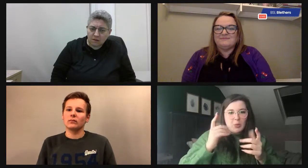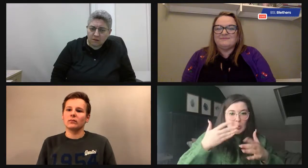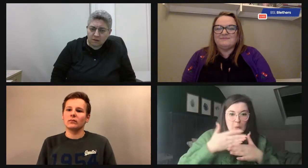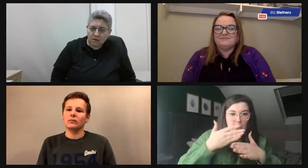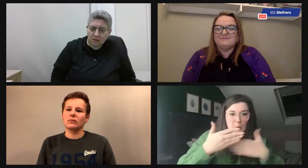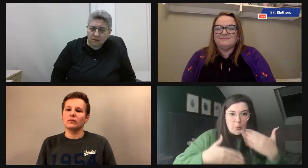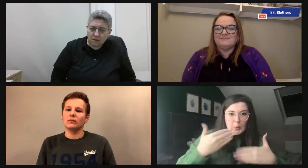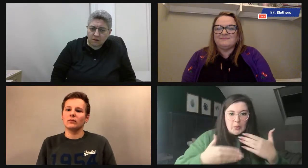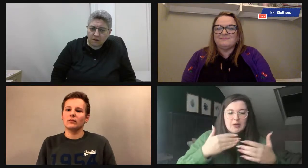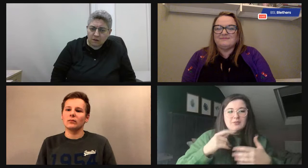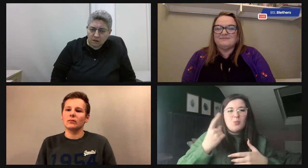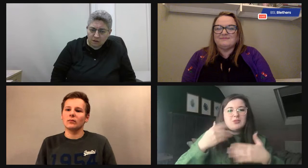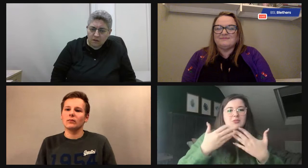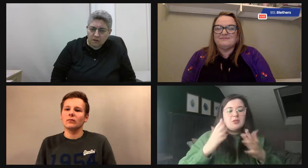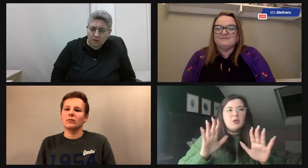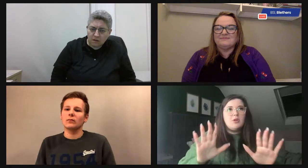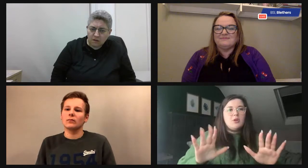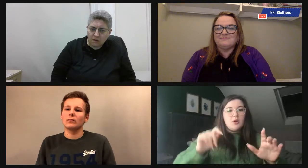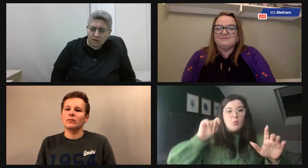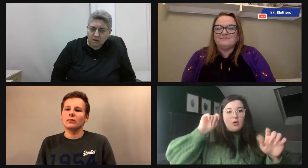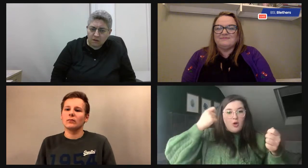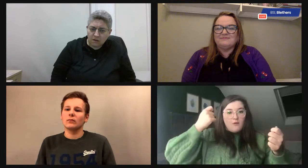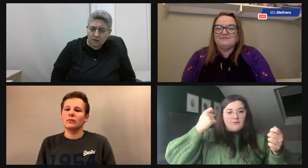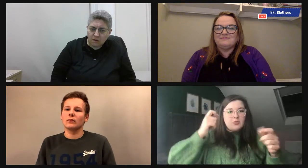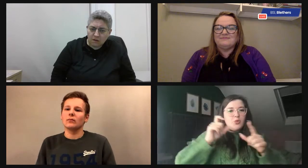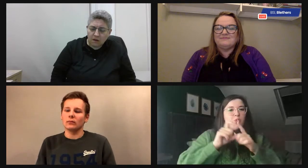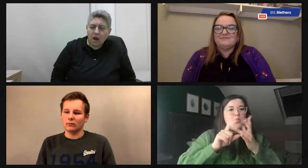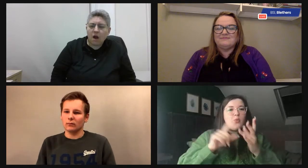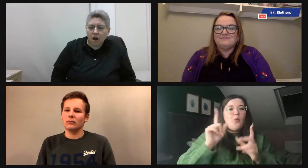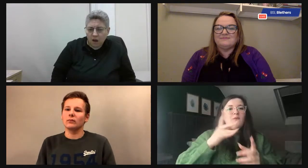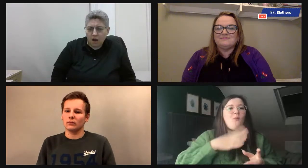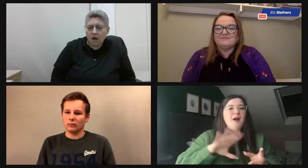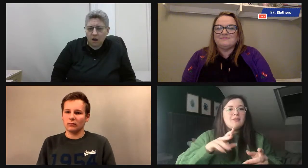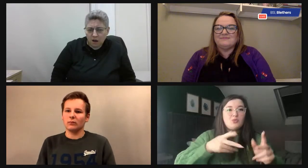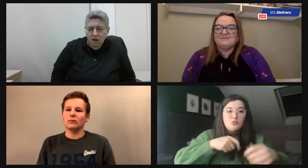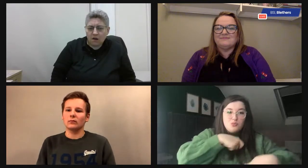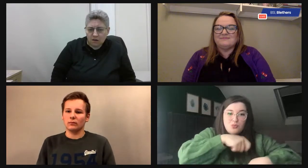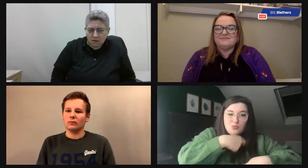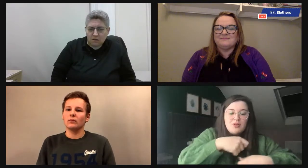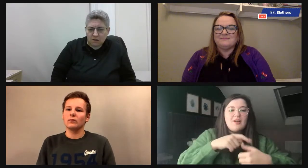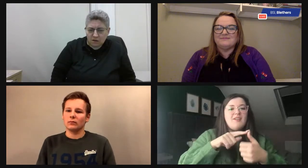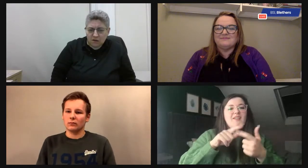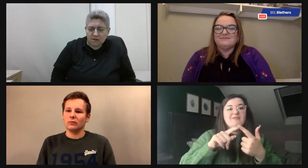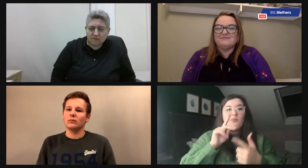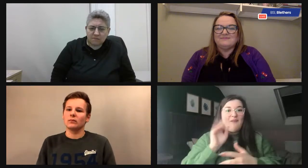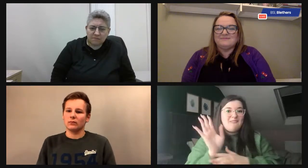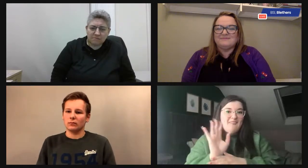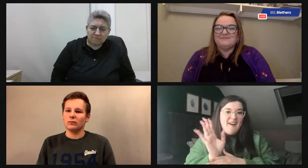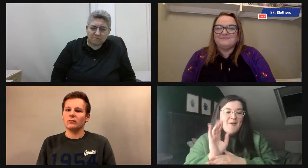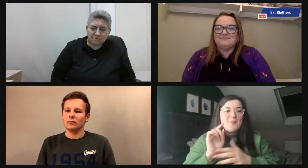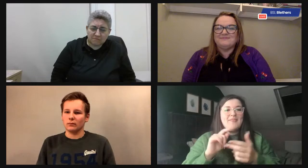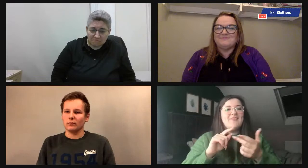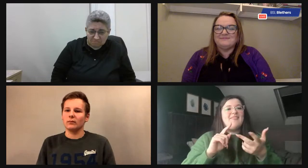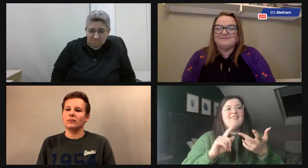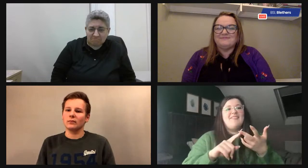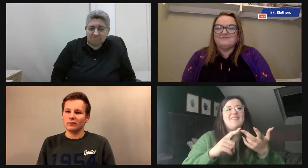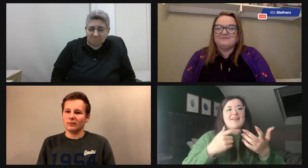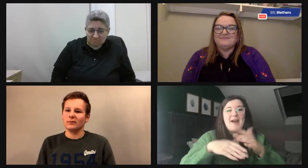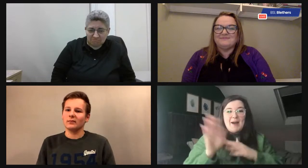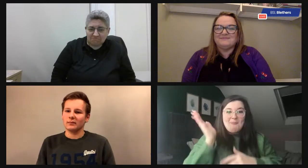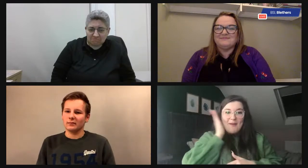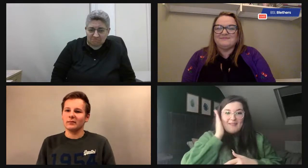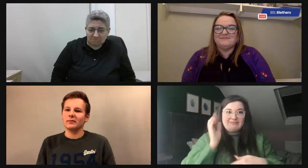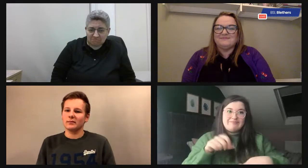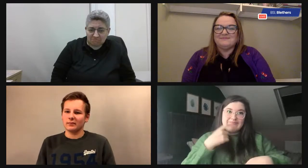You're at college or university and you're working 6 days of school a week with it and doing homework. So give yourself a day